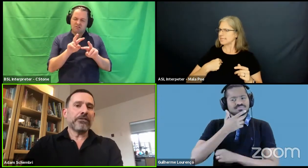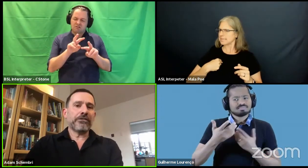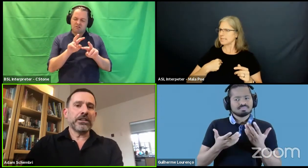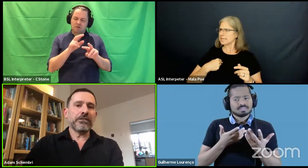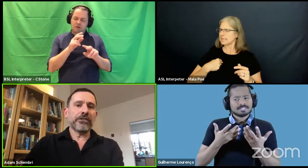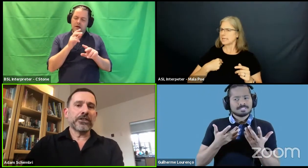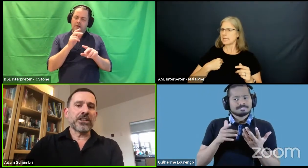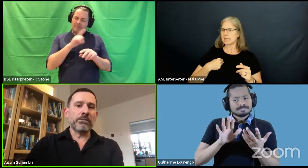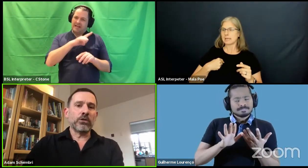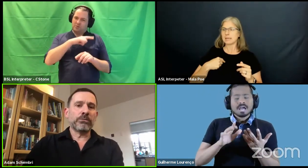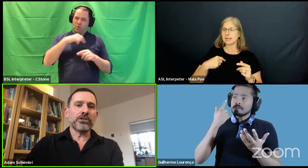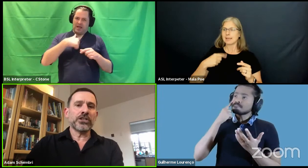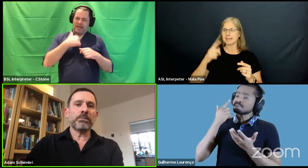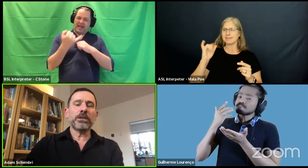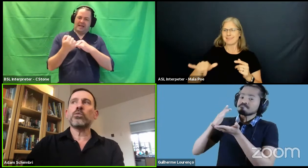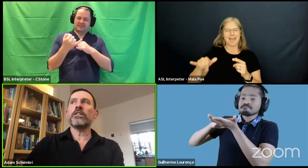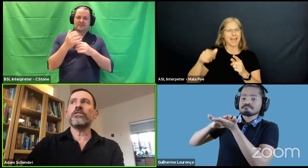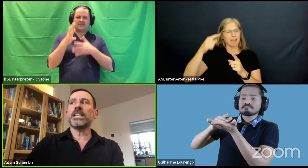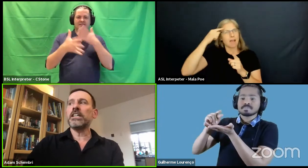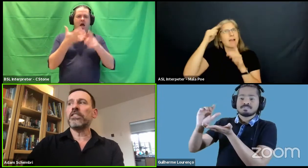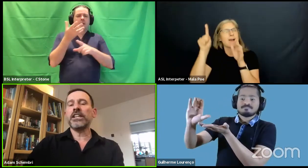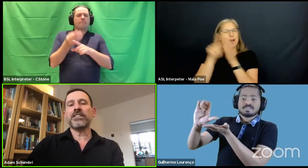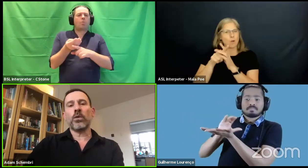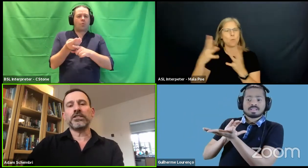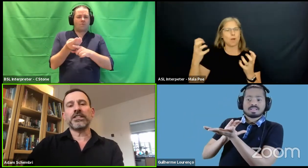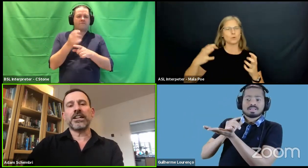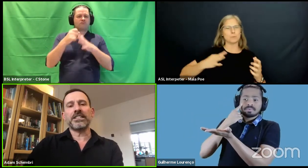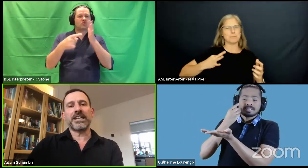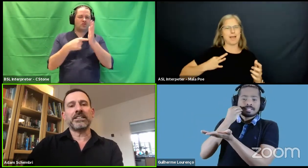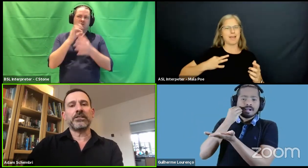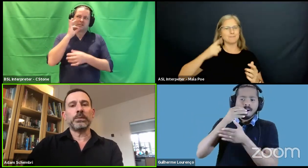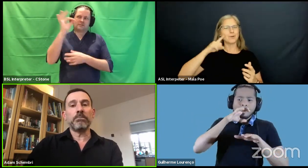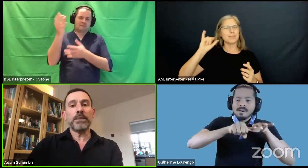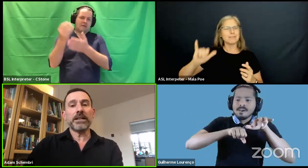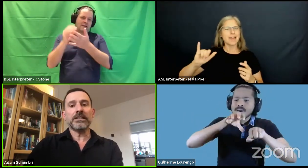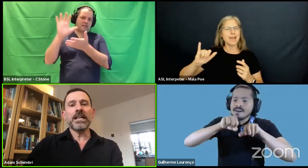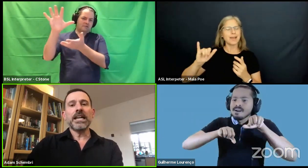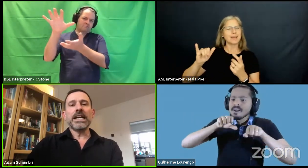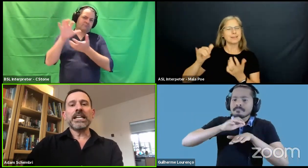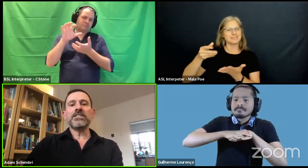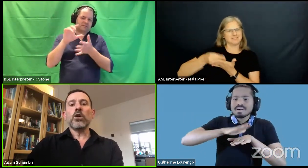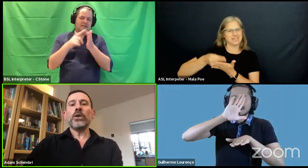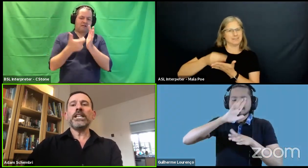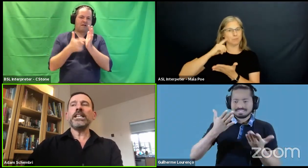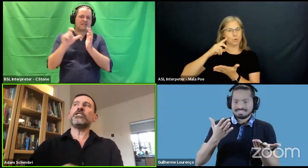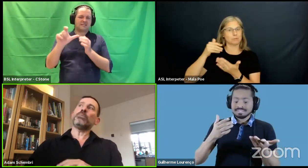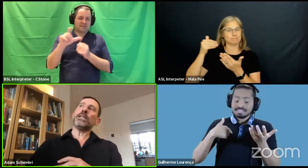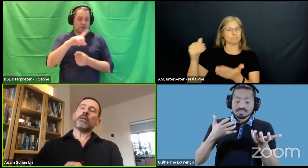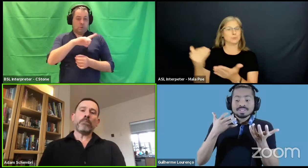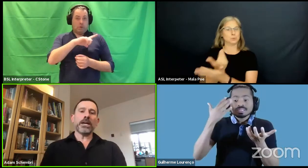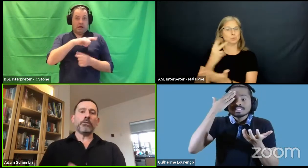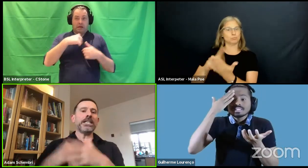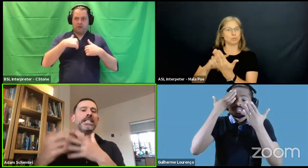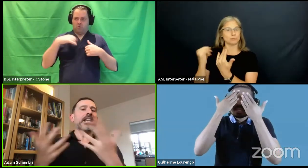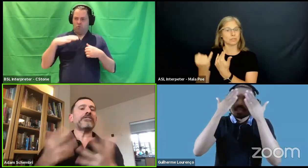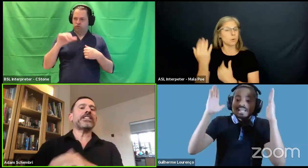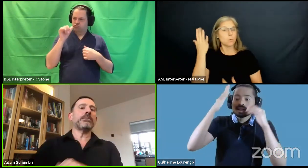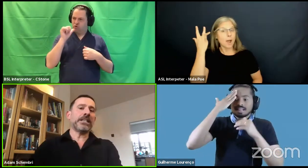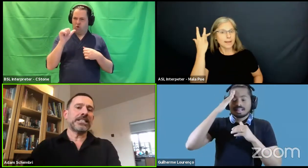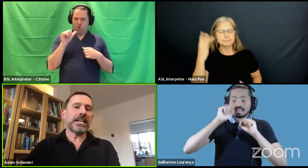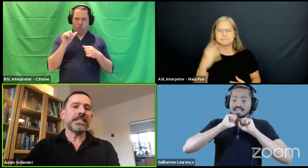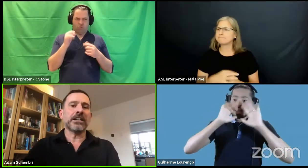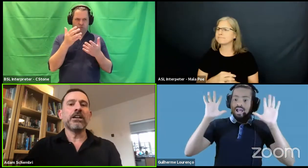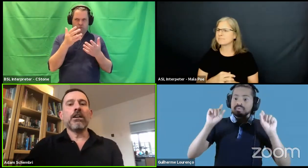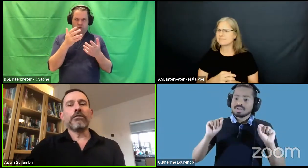applying for the funding for the SignMorph project, because one of the key things I wanted to understand a little bit better is we need to have